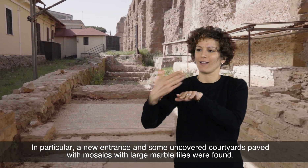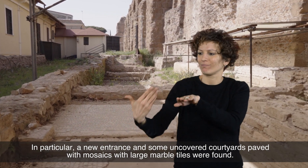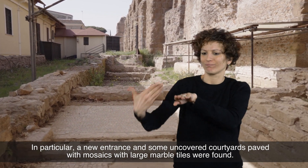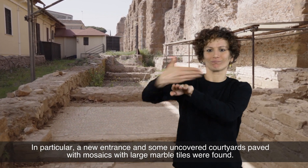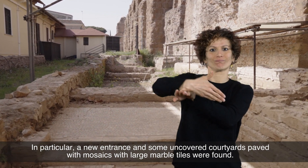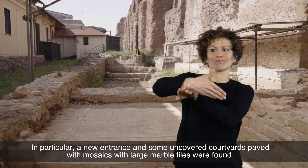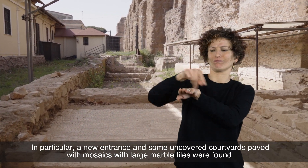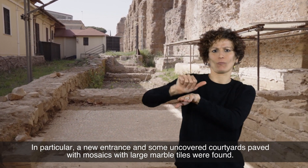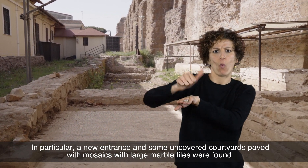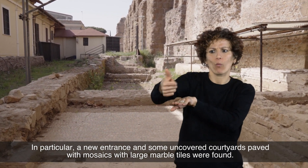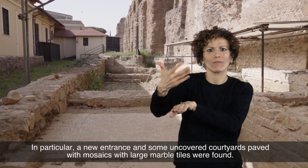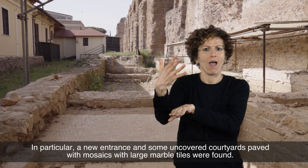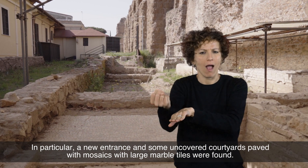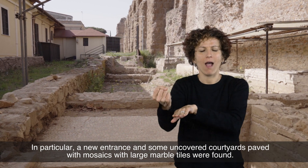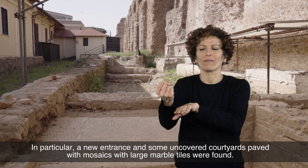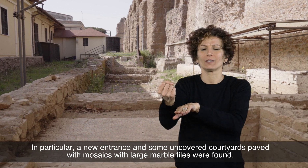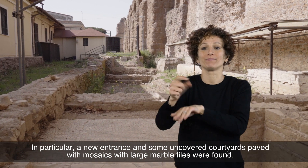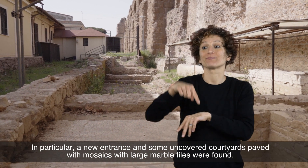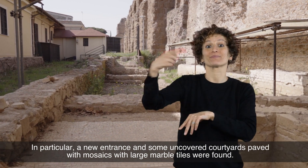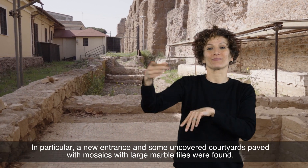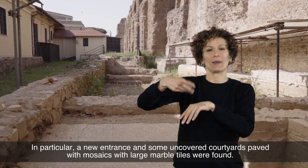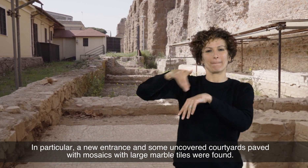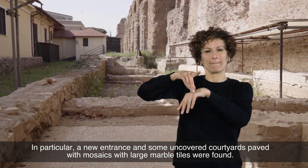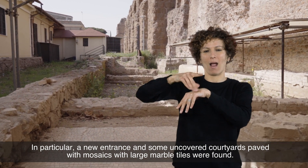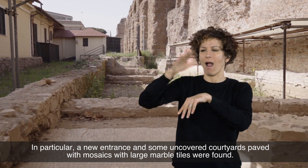with large marble tiles were found.